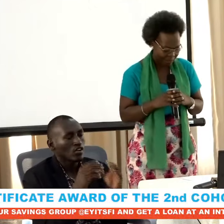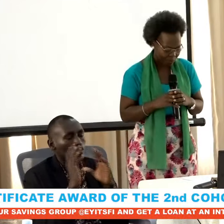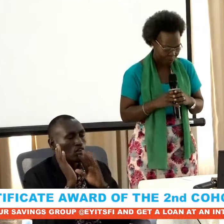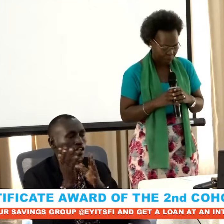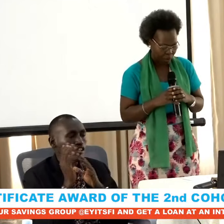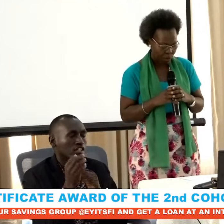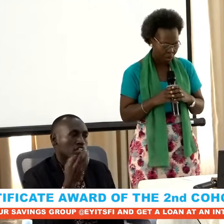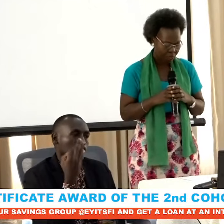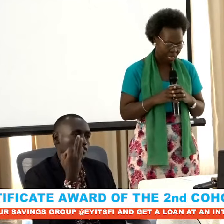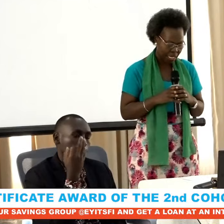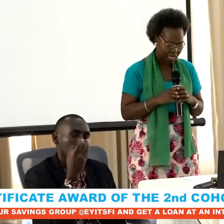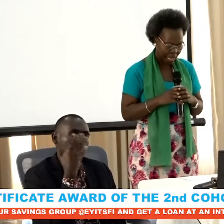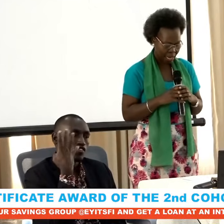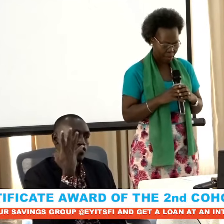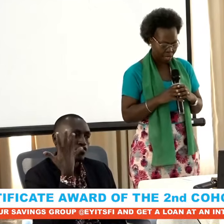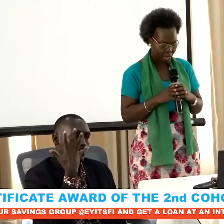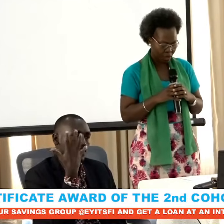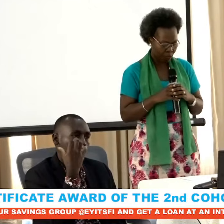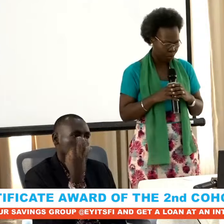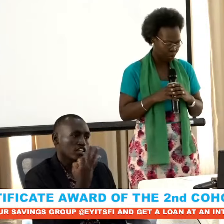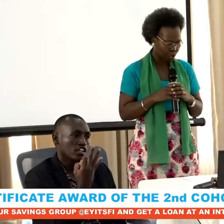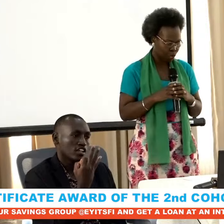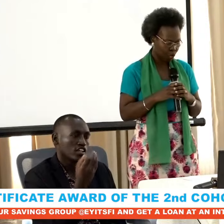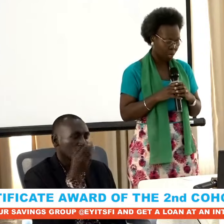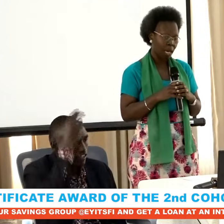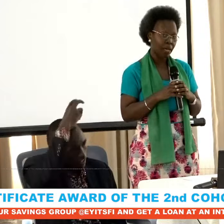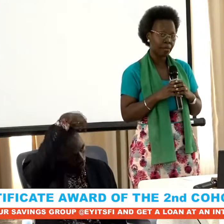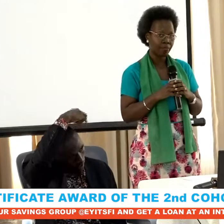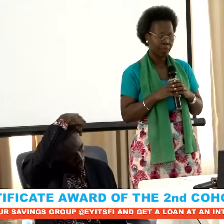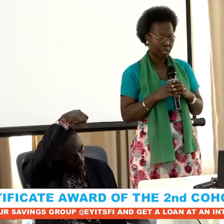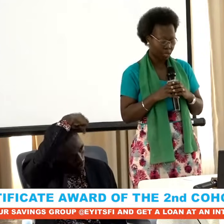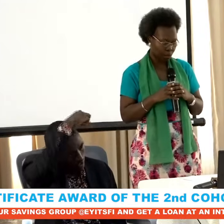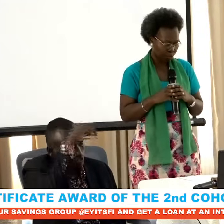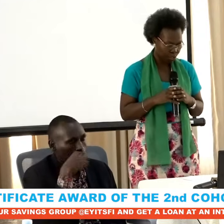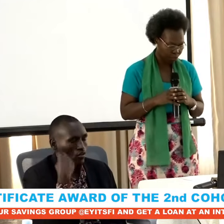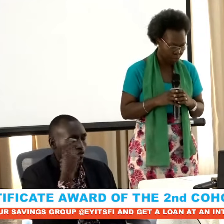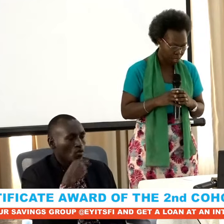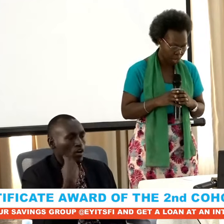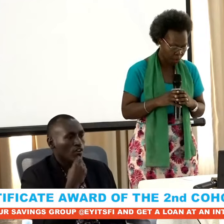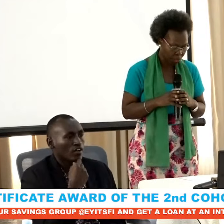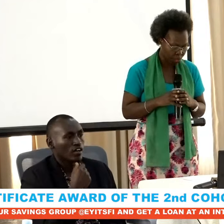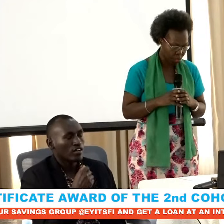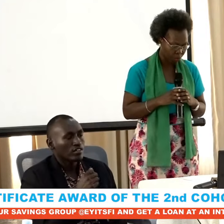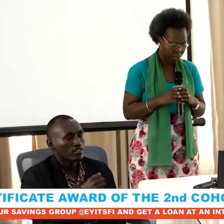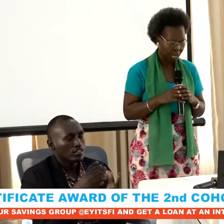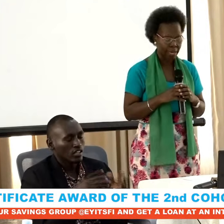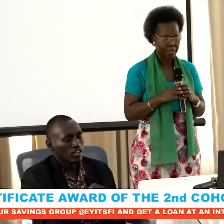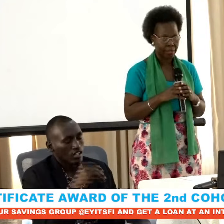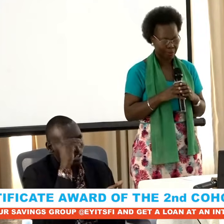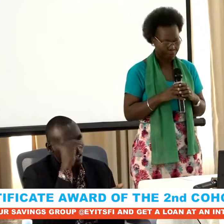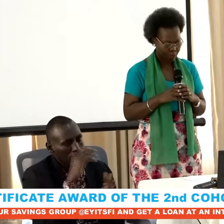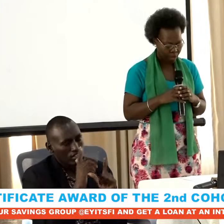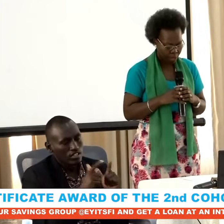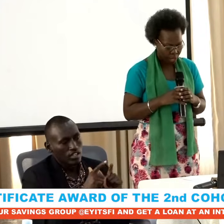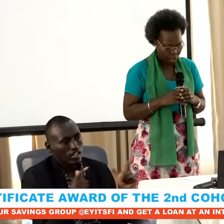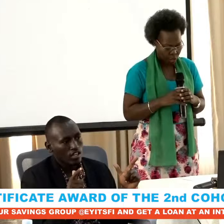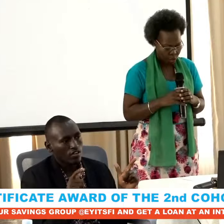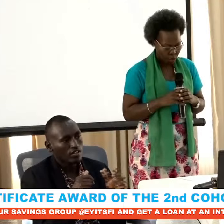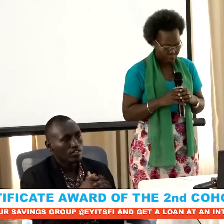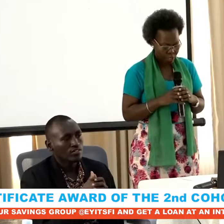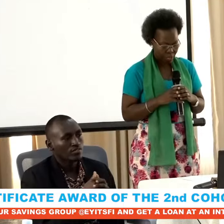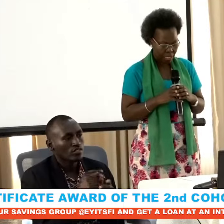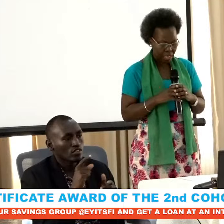graduates who have taken time and effort to learn this beautiful language of signs.